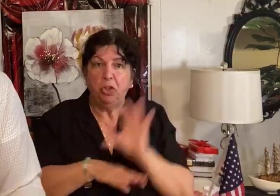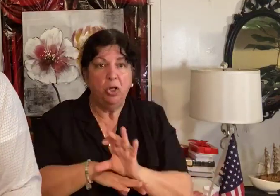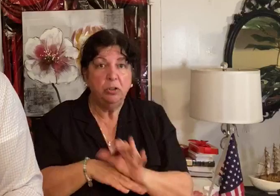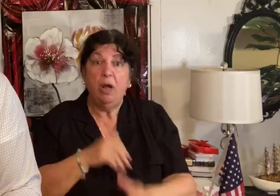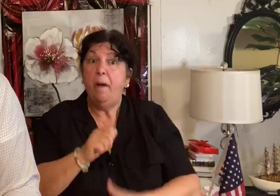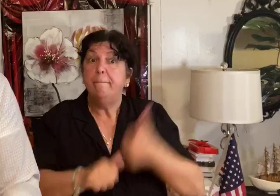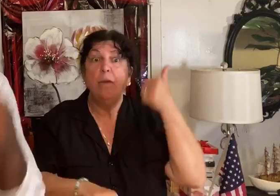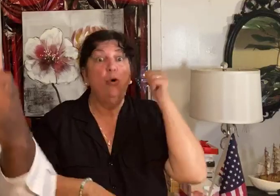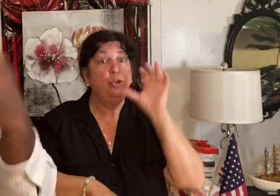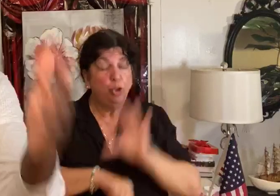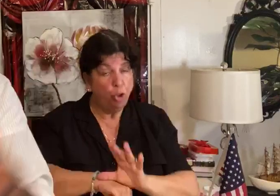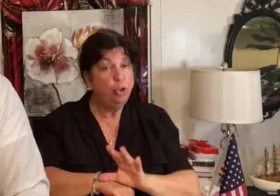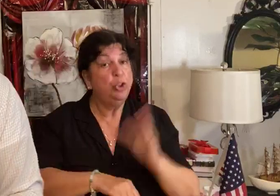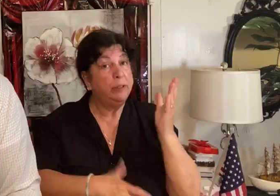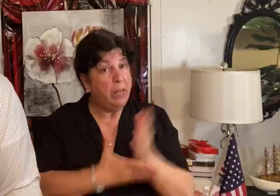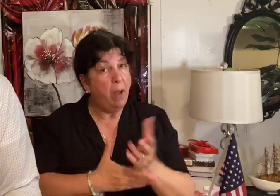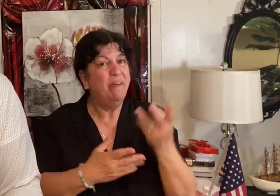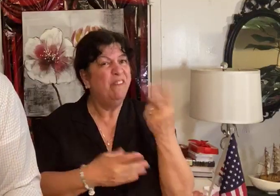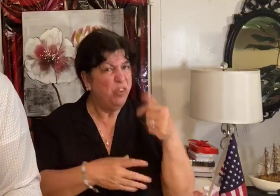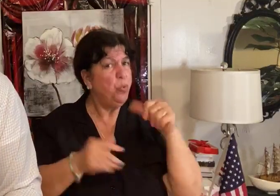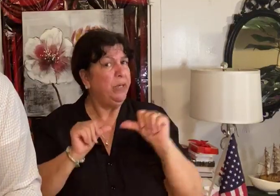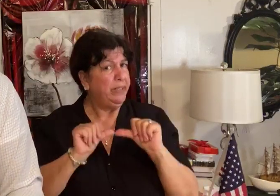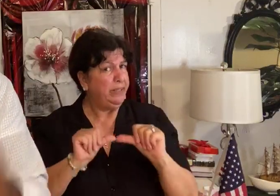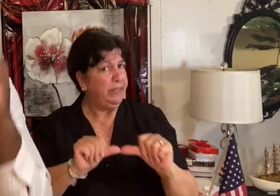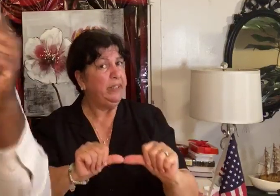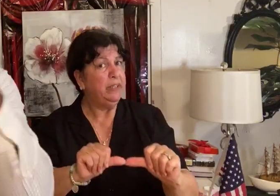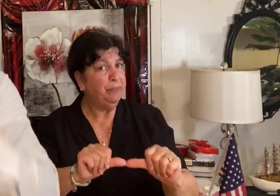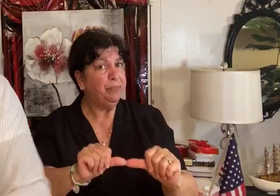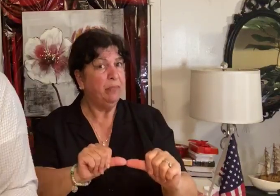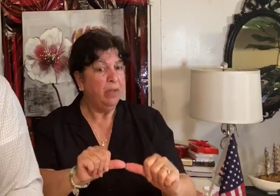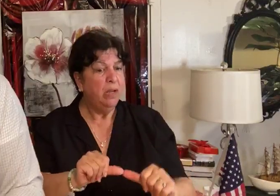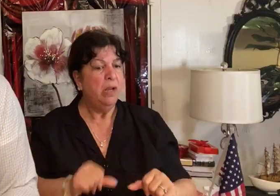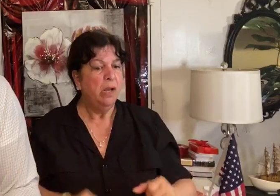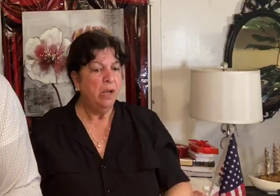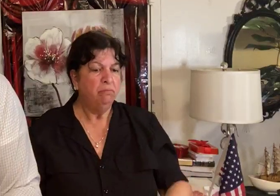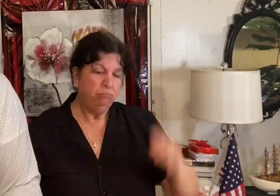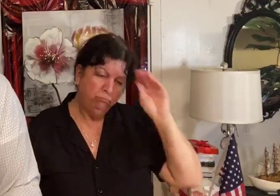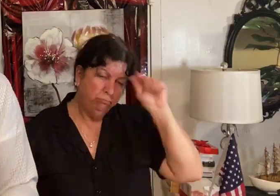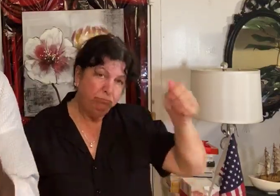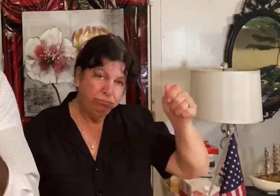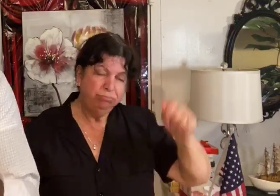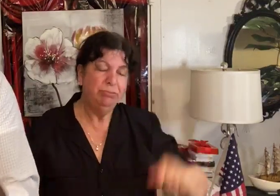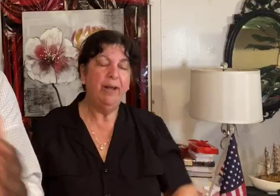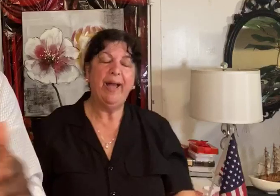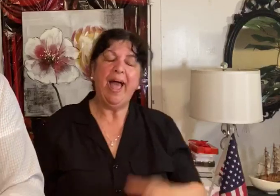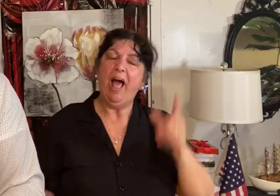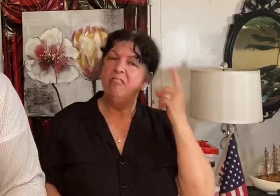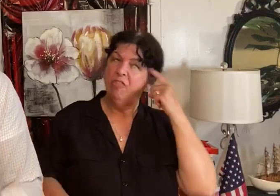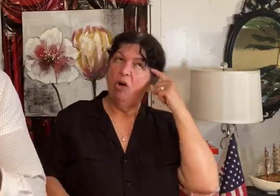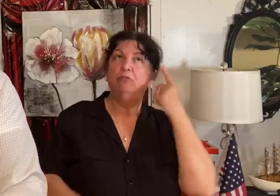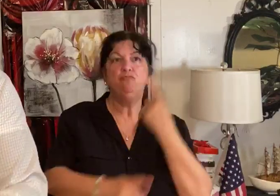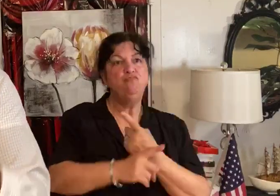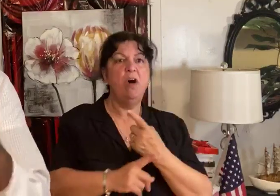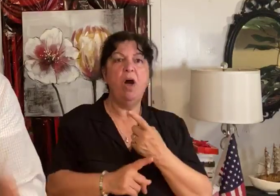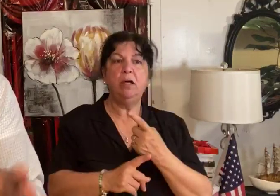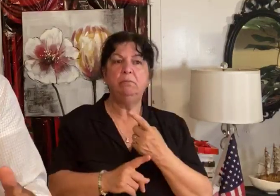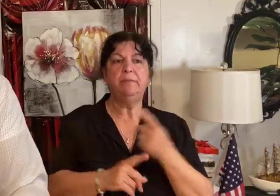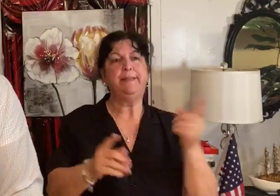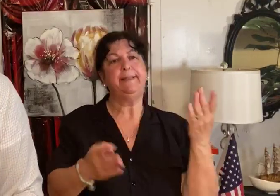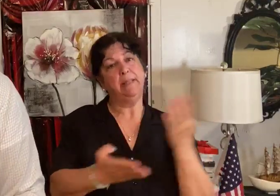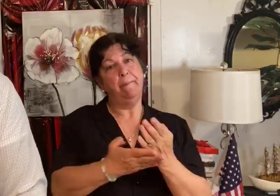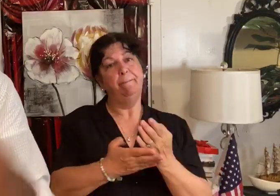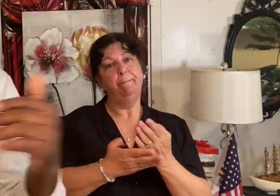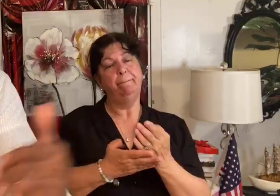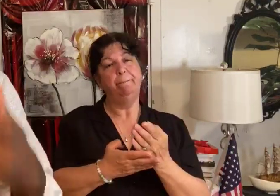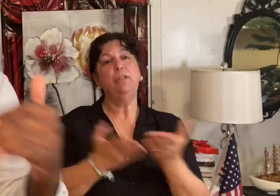Most churches stopped, a few continued. And I tipped my cap to them. I thought the right thing to do at the time was to stop